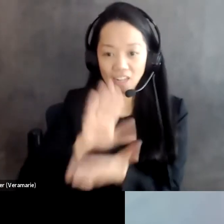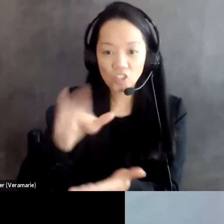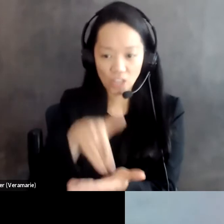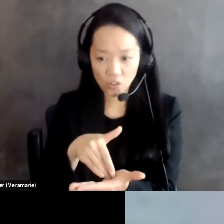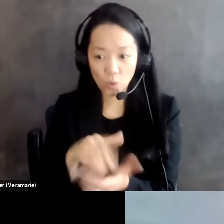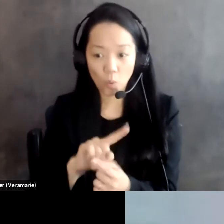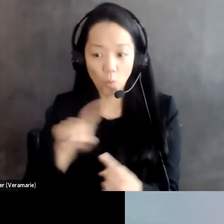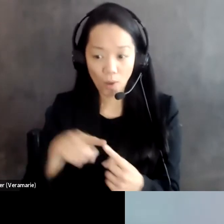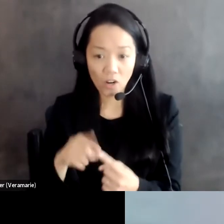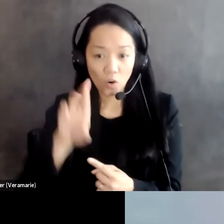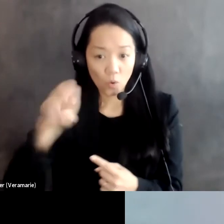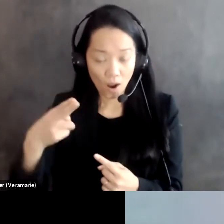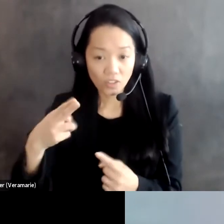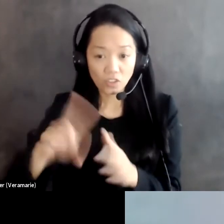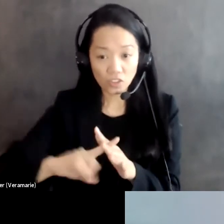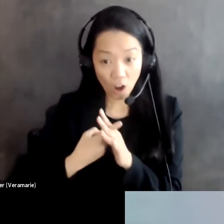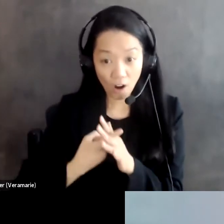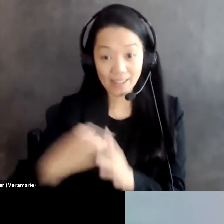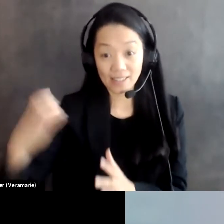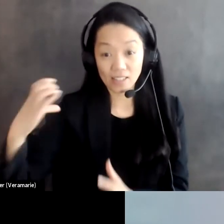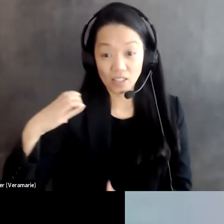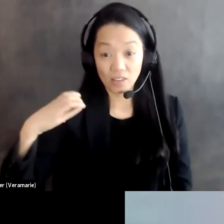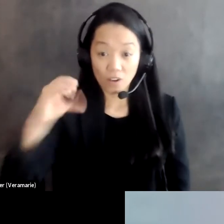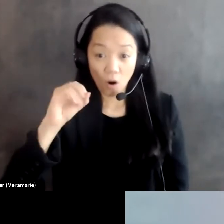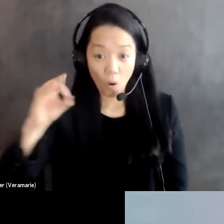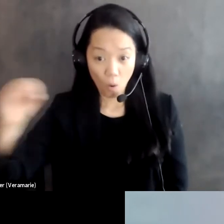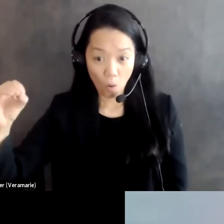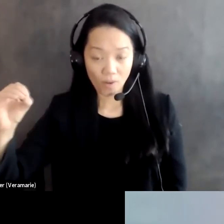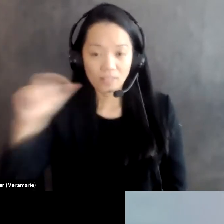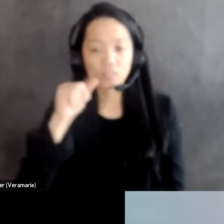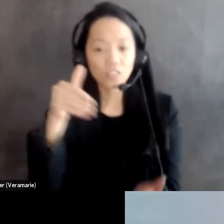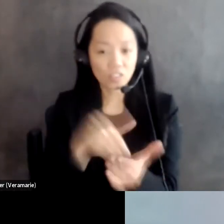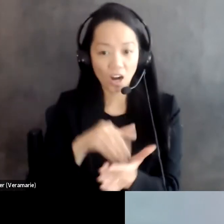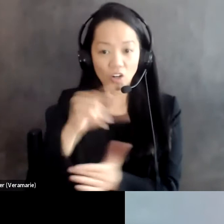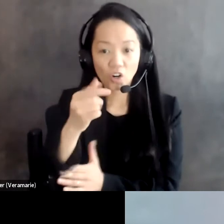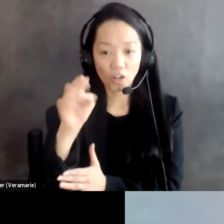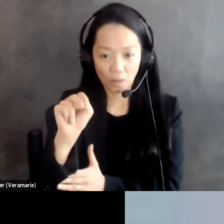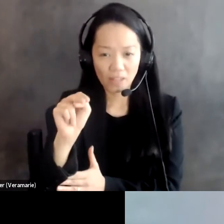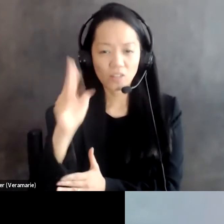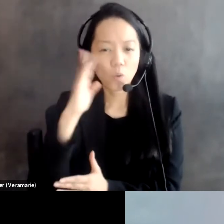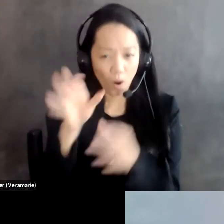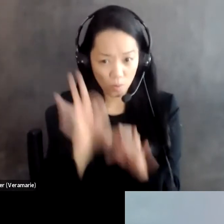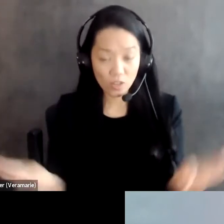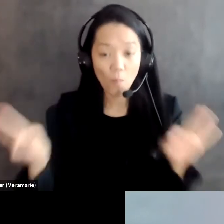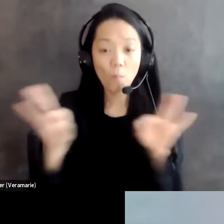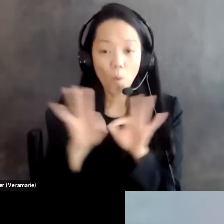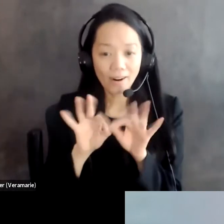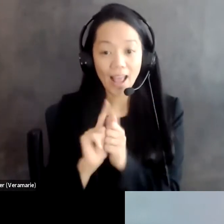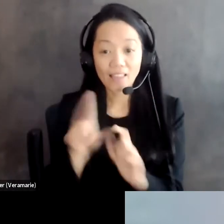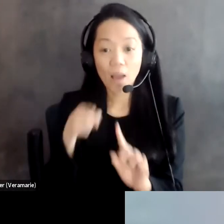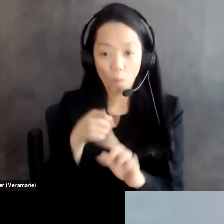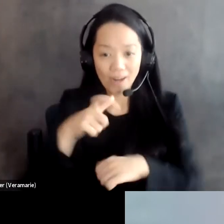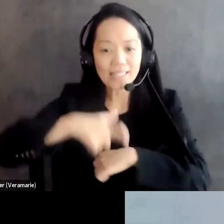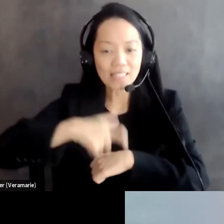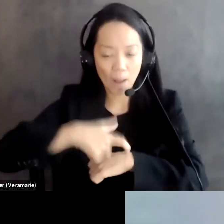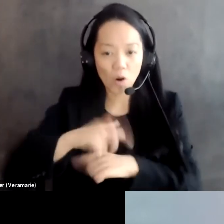When I got to Rush as the inaugural chief medical officer, I asked our CEO, Dr. Goodman, what was important. And at that point in